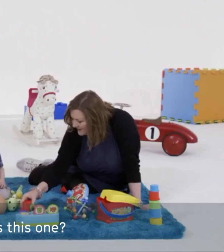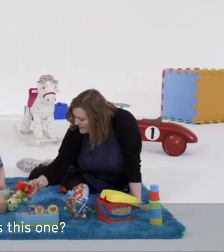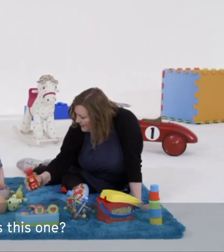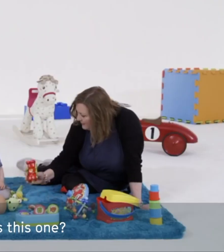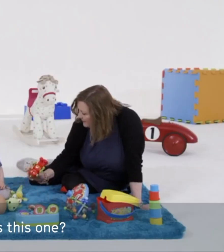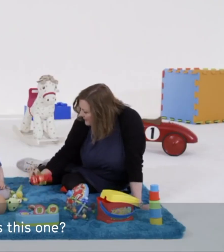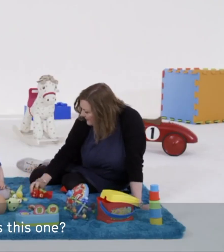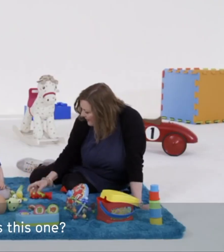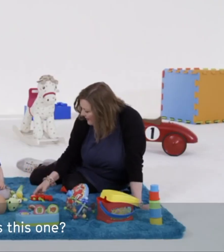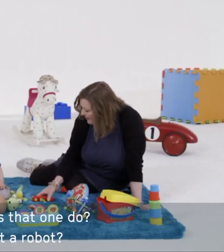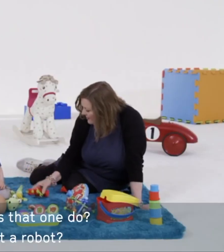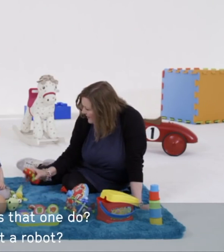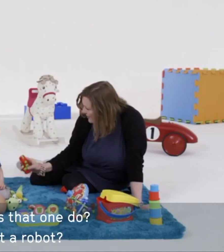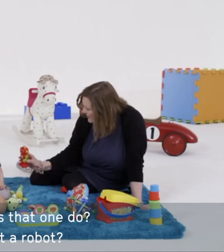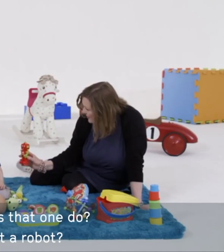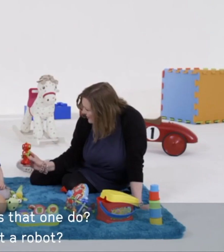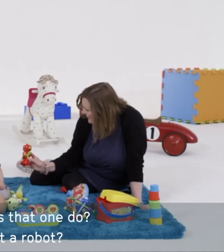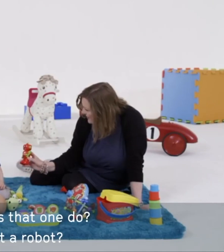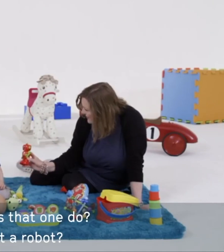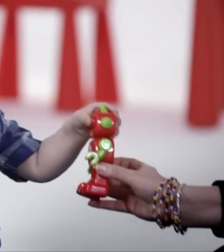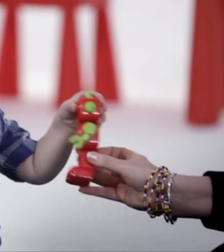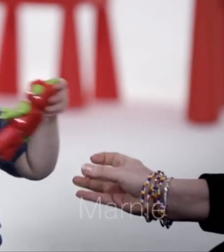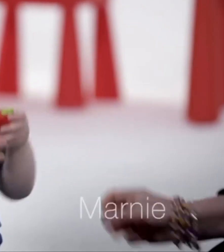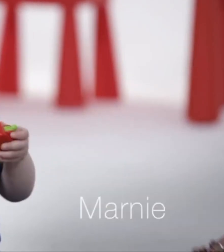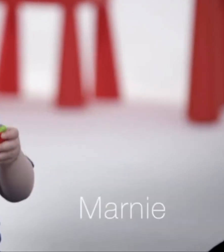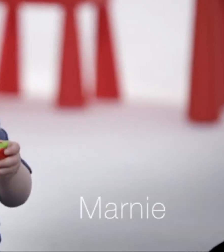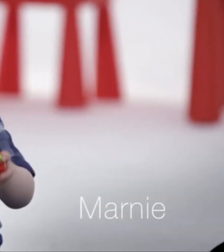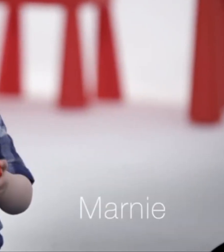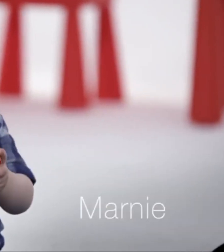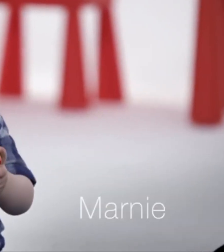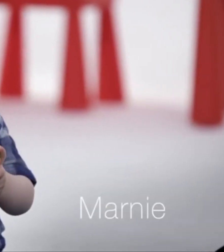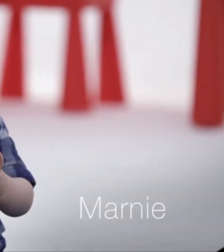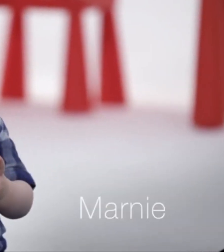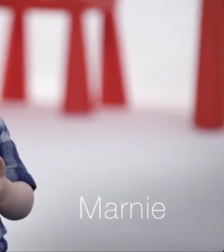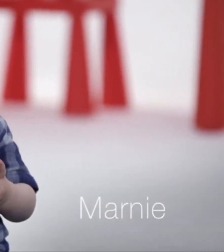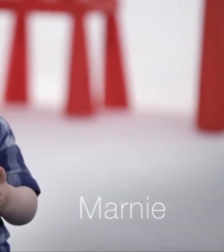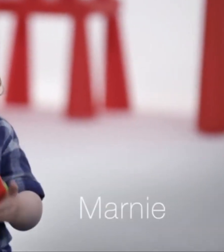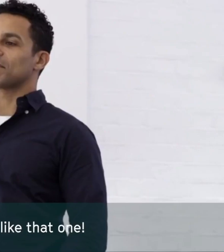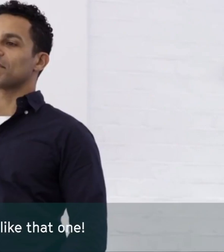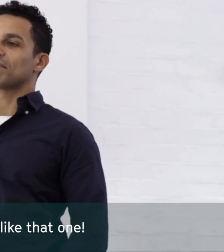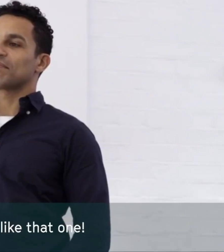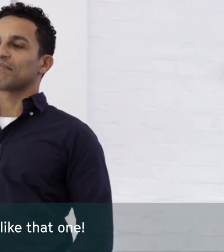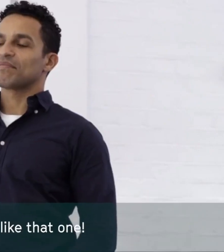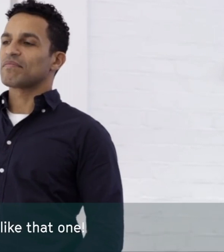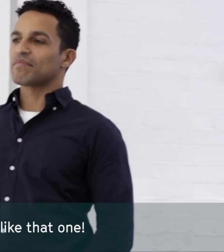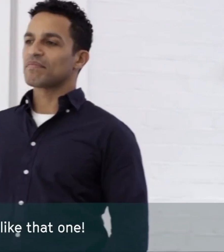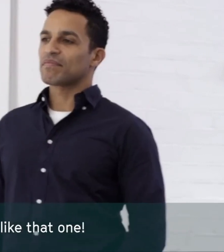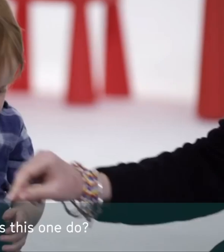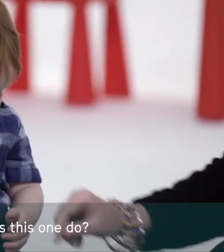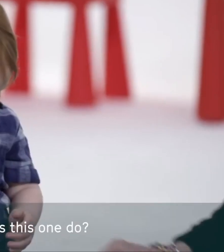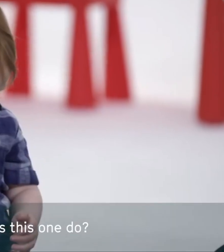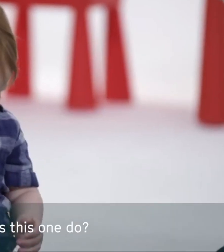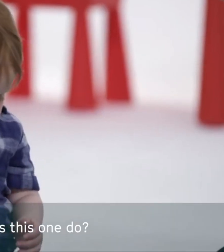Come on. What's this one? Oh, what's that one do? Is that a robot? What about this? Oh, you like that